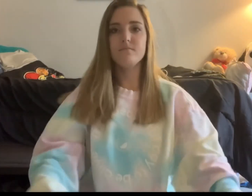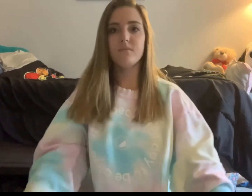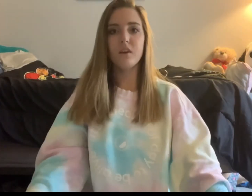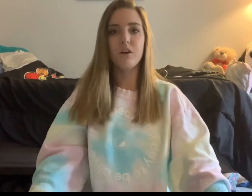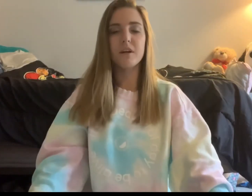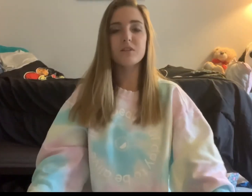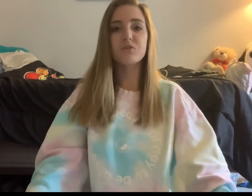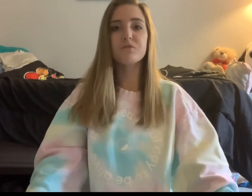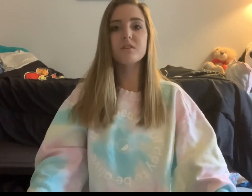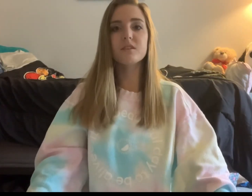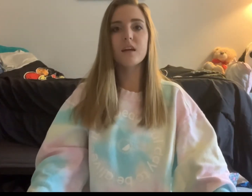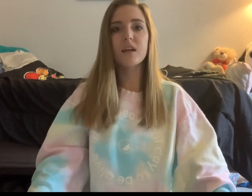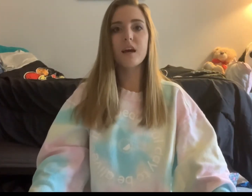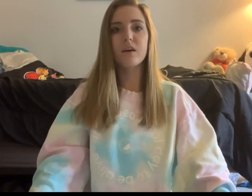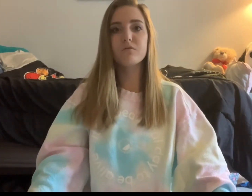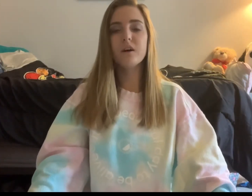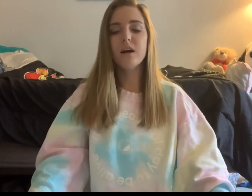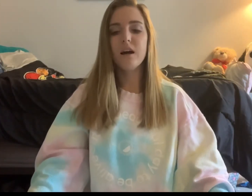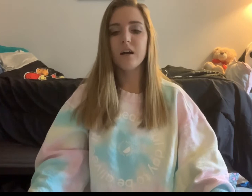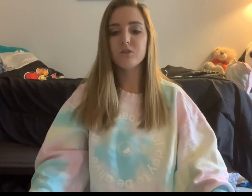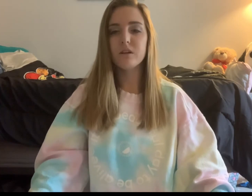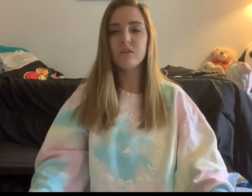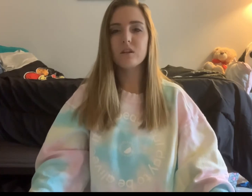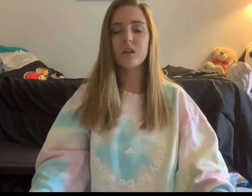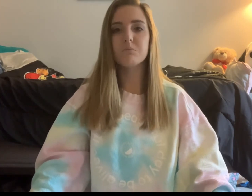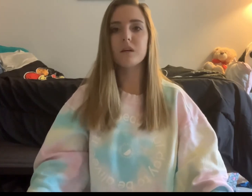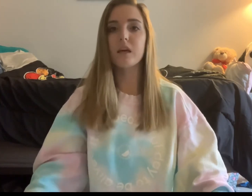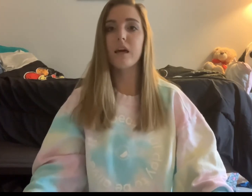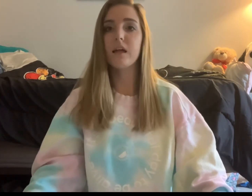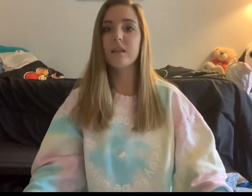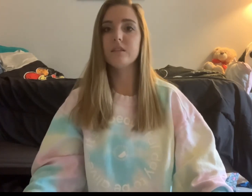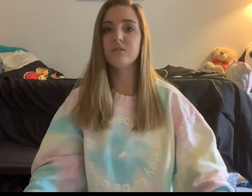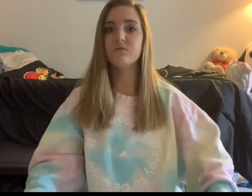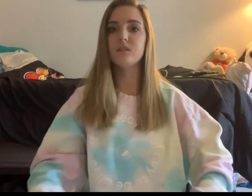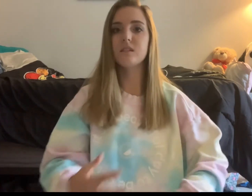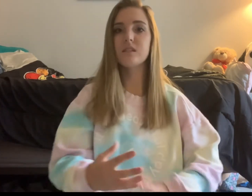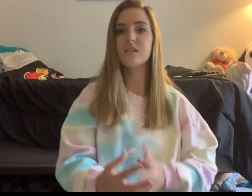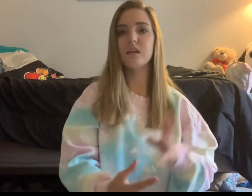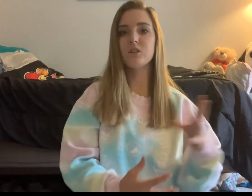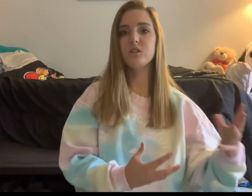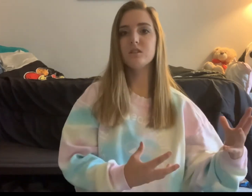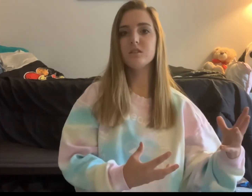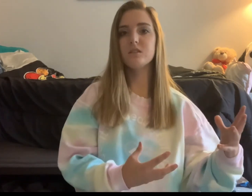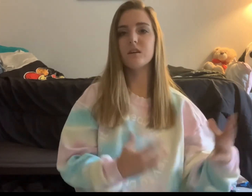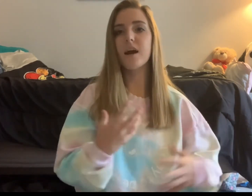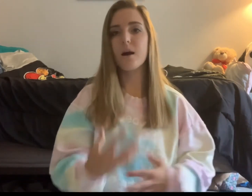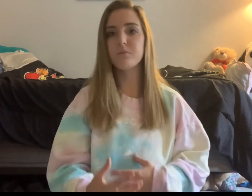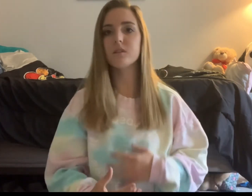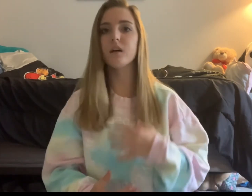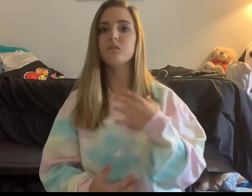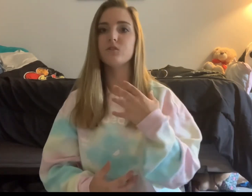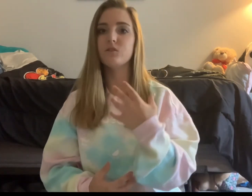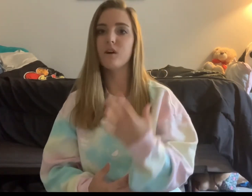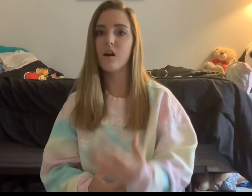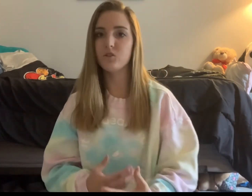All right, so for the second half, I tried looking up like the different sections, like appetizer,